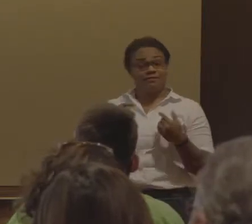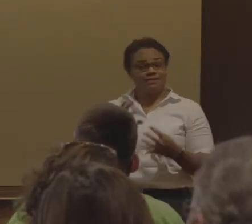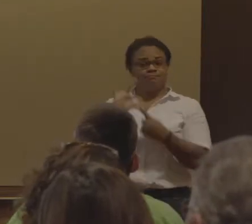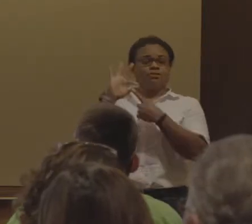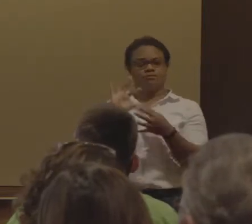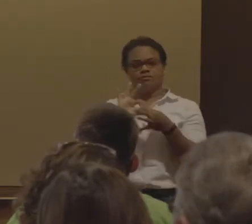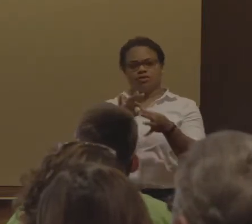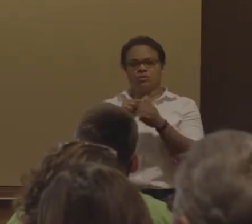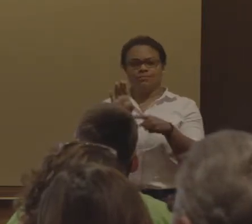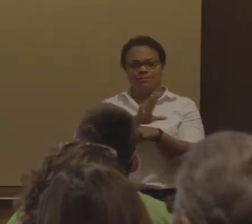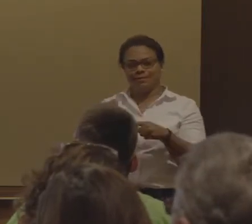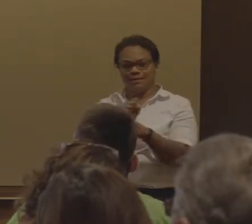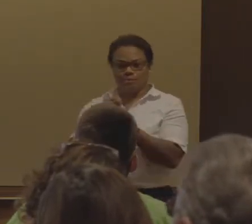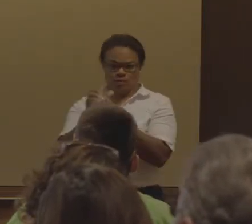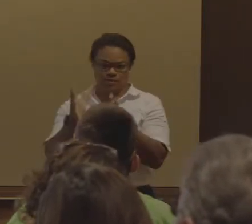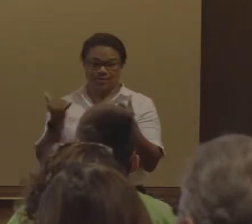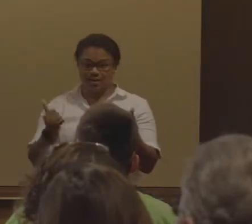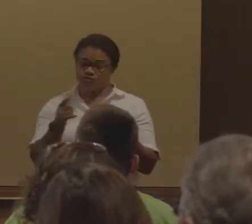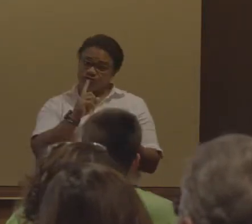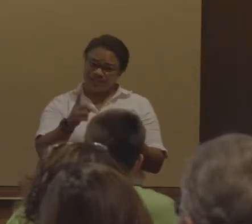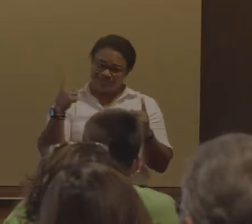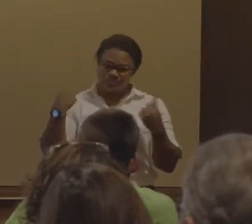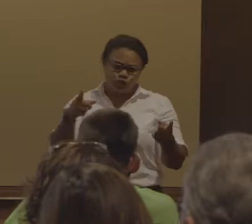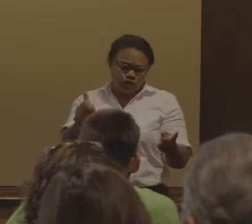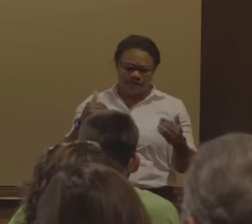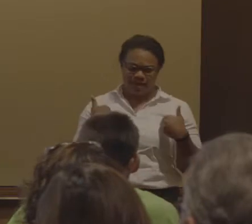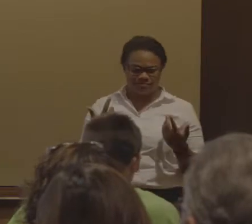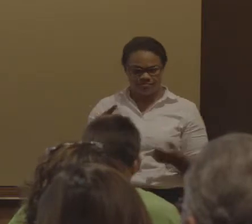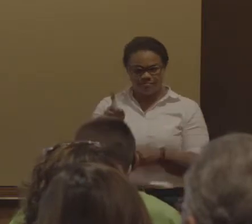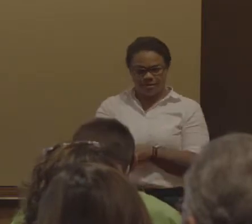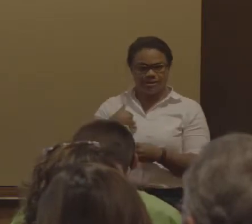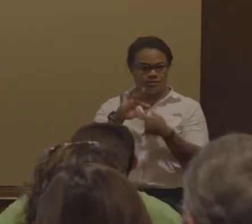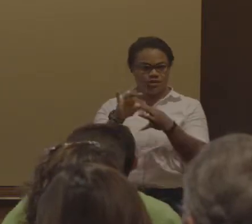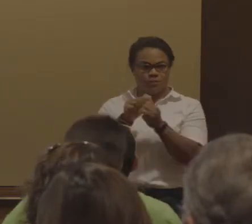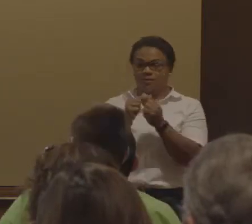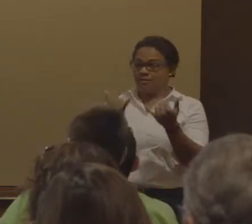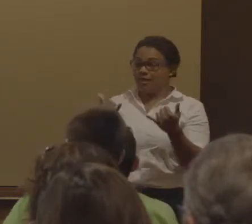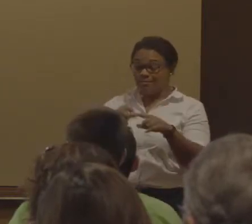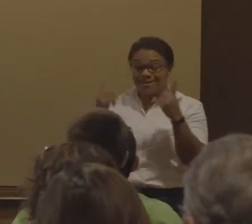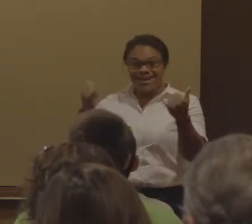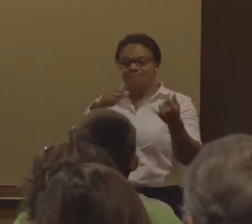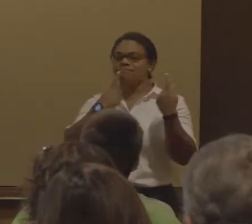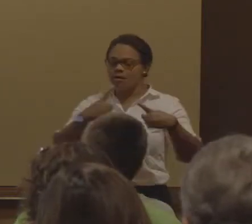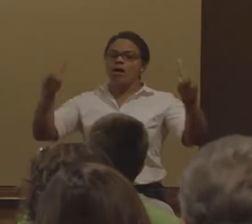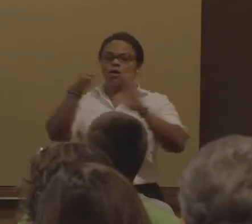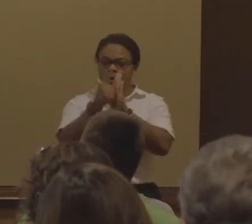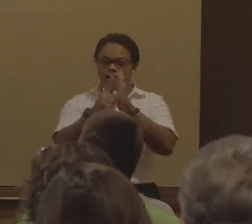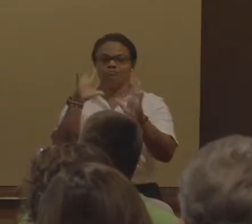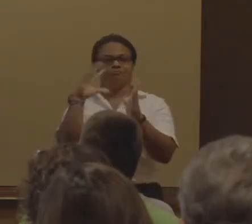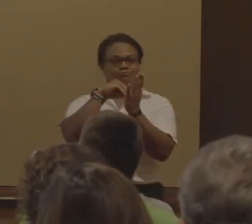now, which we should all along, right? We have to have that relationship with them. Now it's actually written in the law.